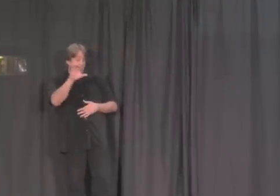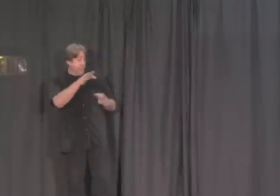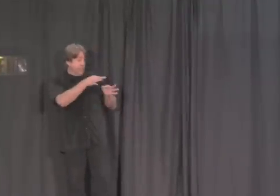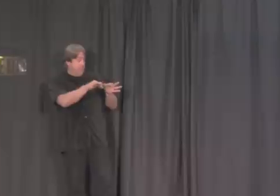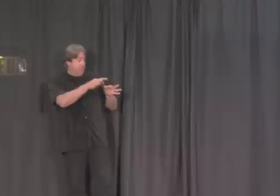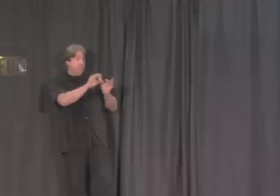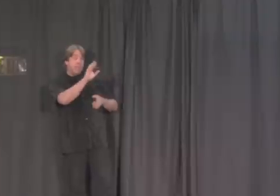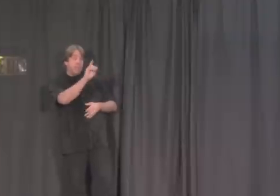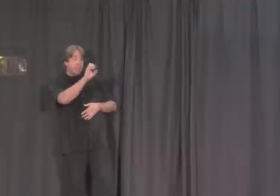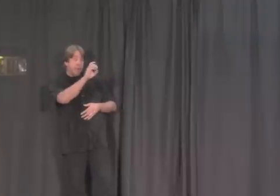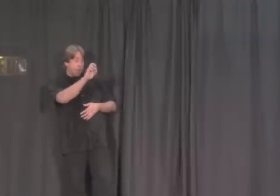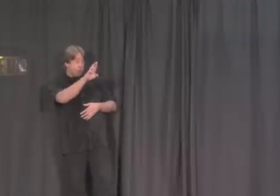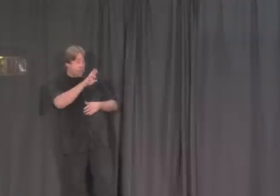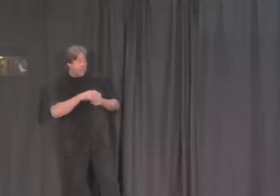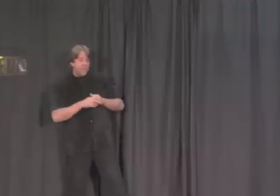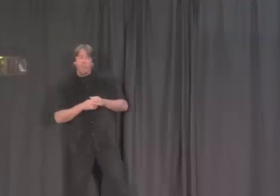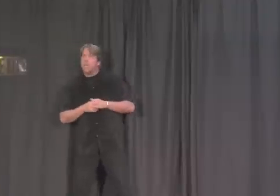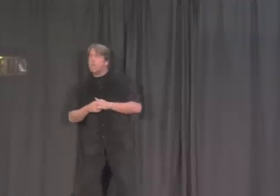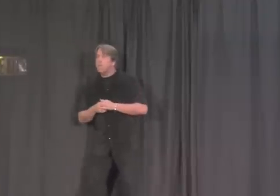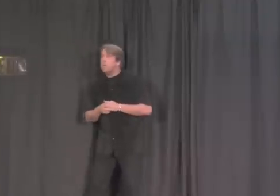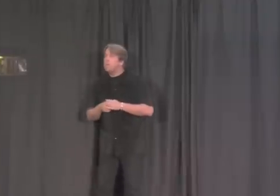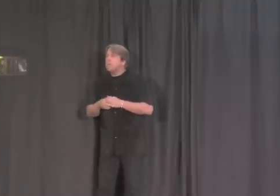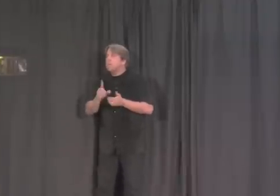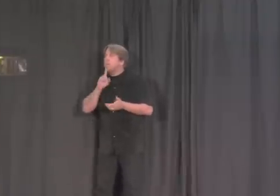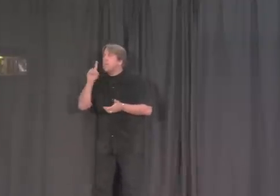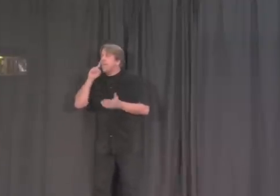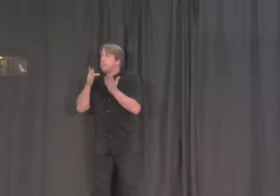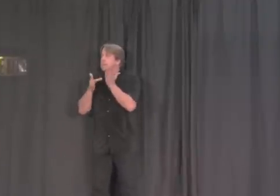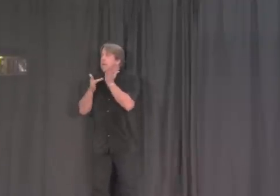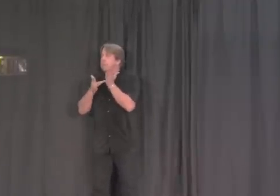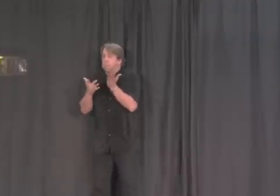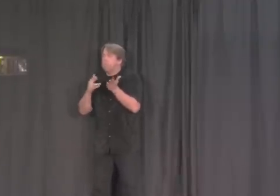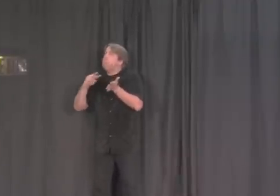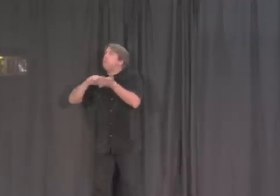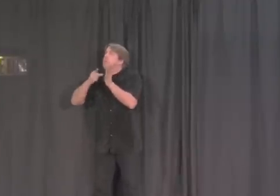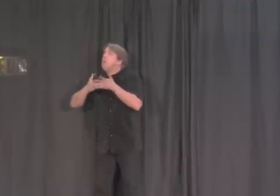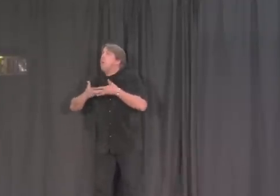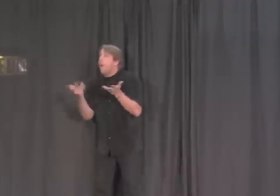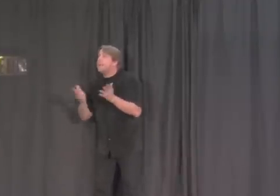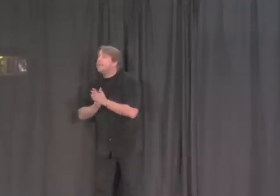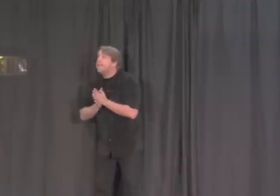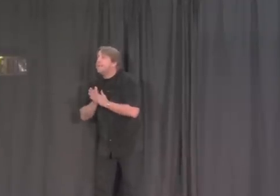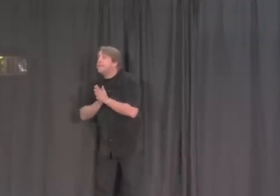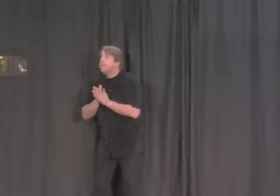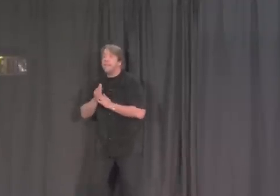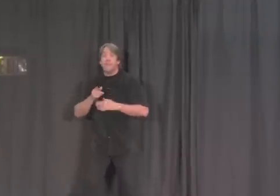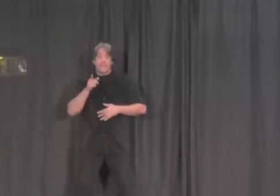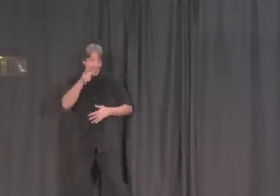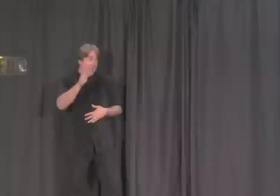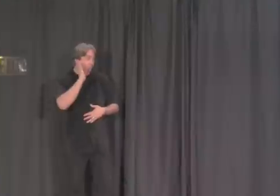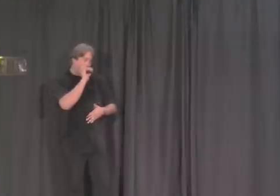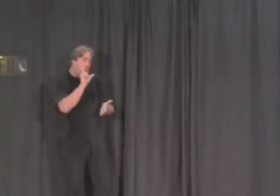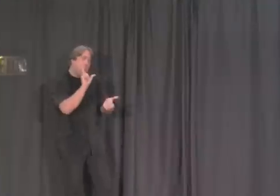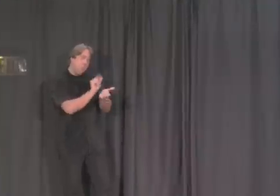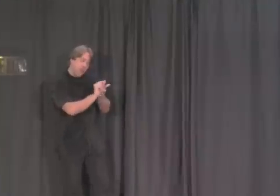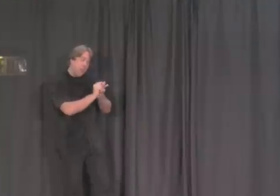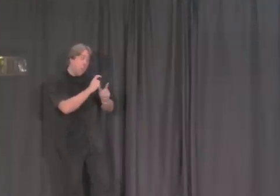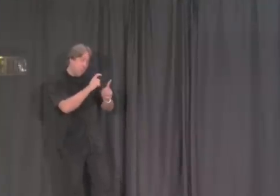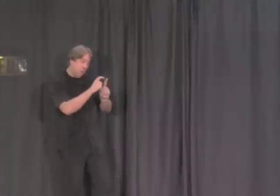That's a decoder machine. Okay, that's a nice big word. What does it mean in English? Oh, well, this is